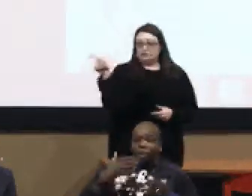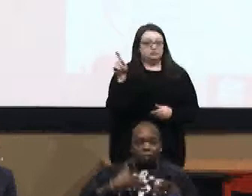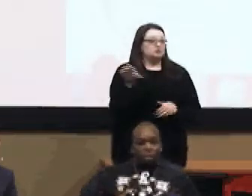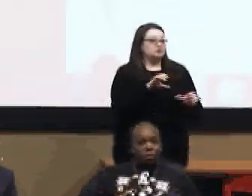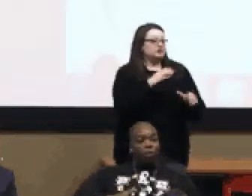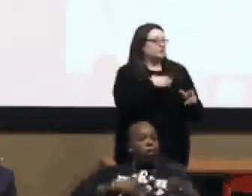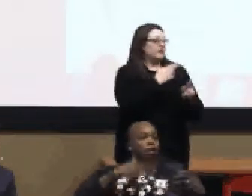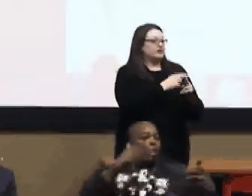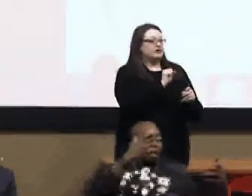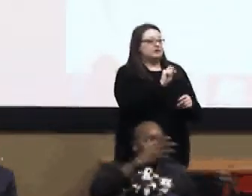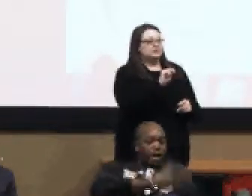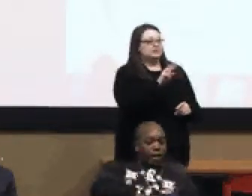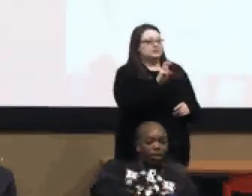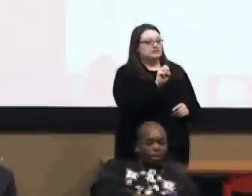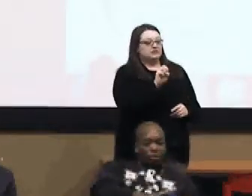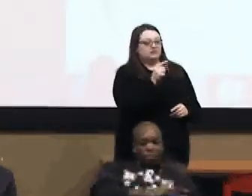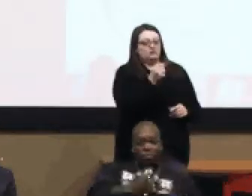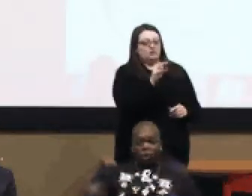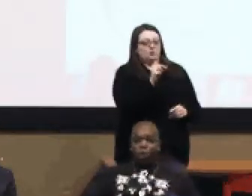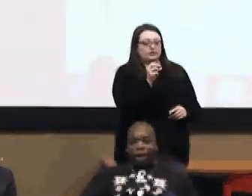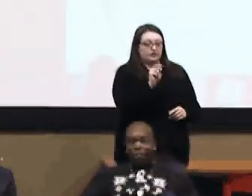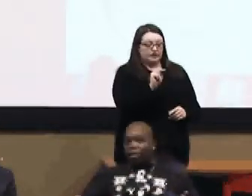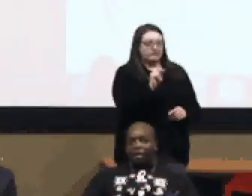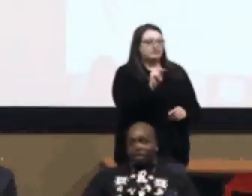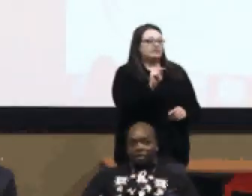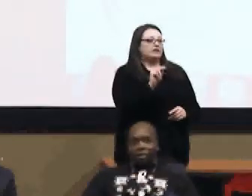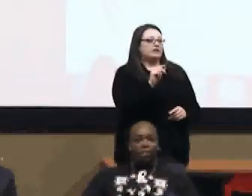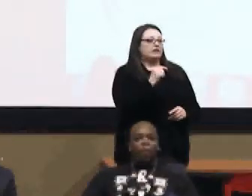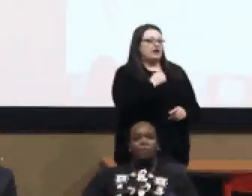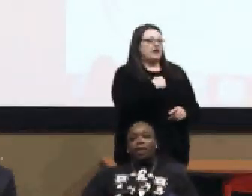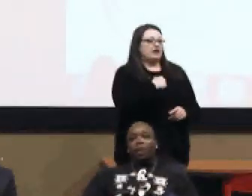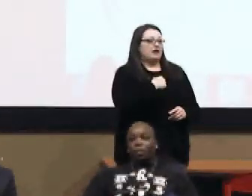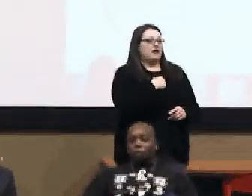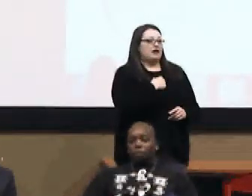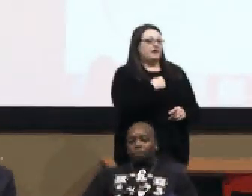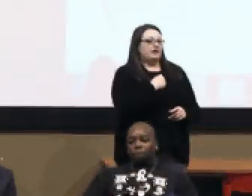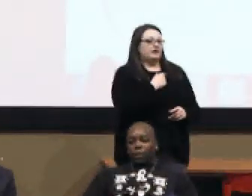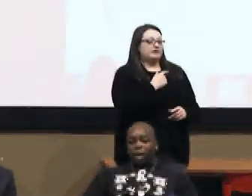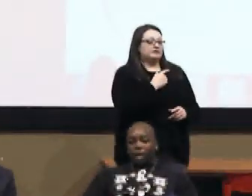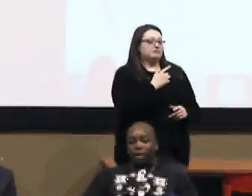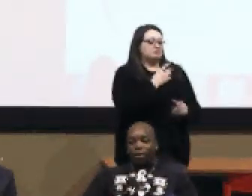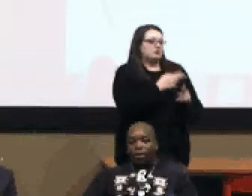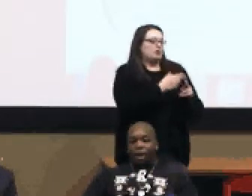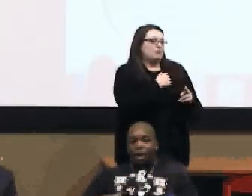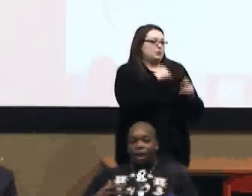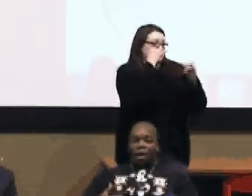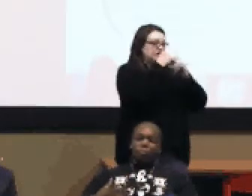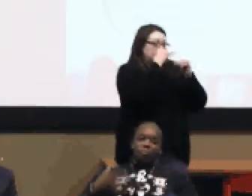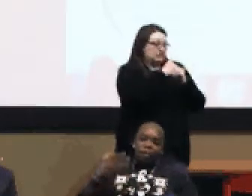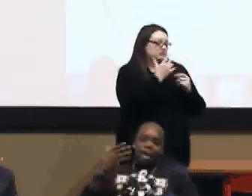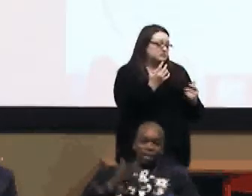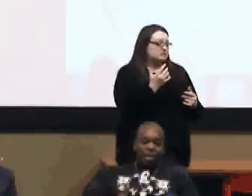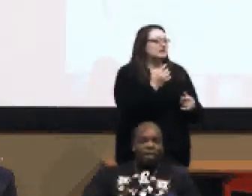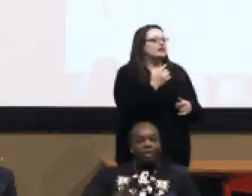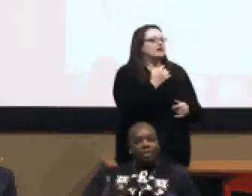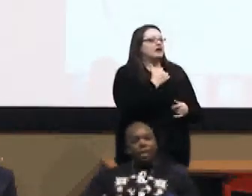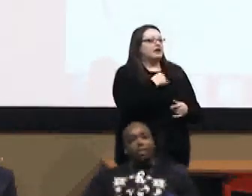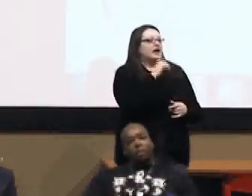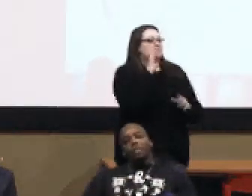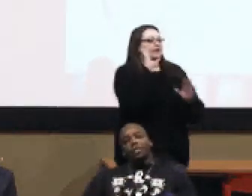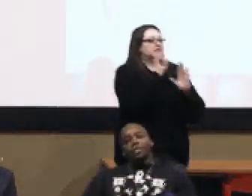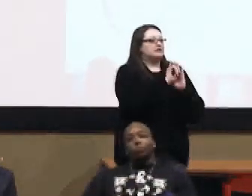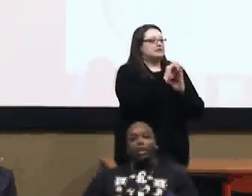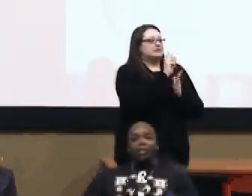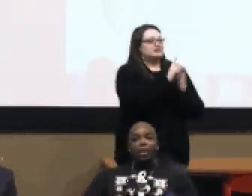I'm Steve Gordon. I go by Ridiculous, and I'm an identity